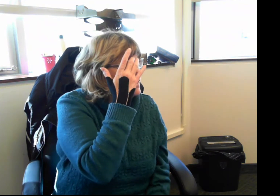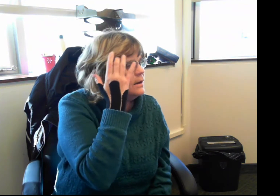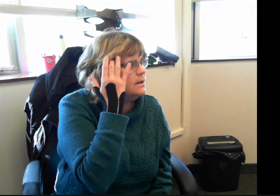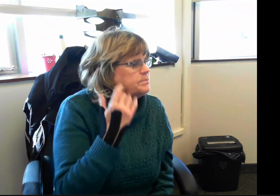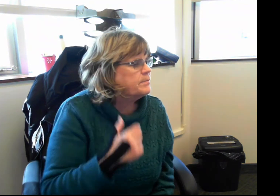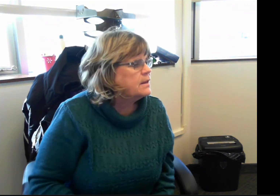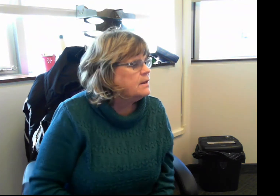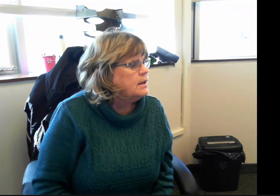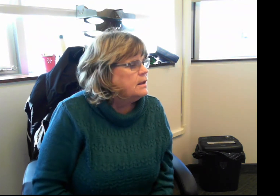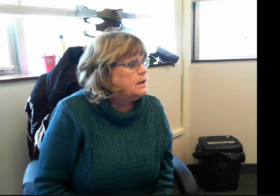Okay.